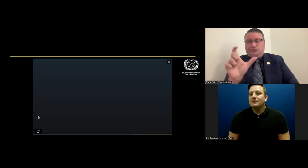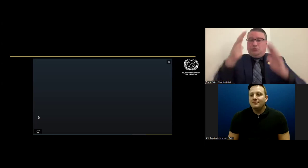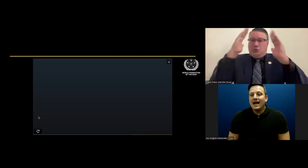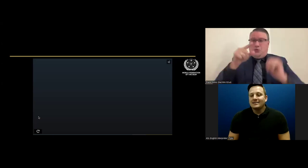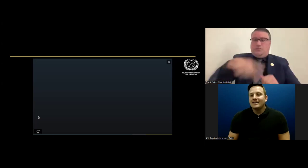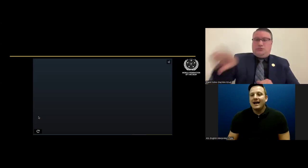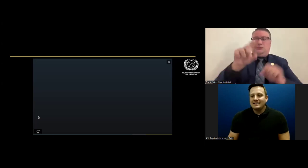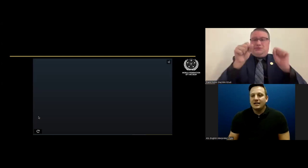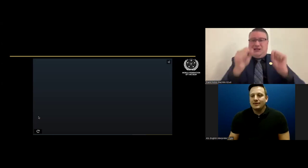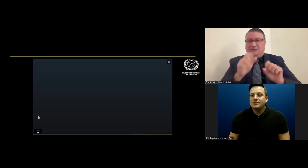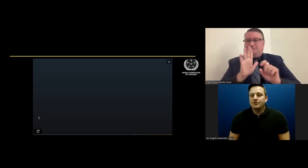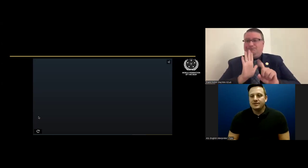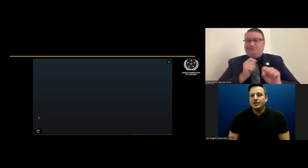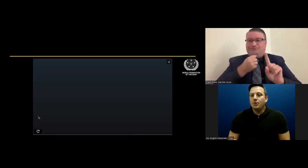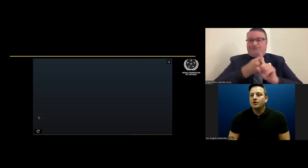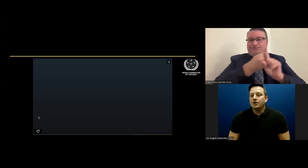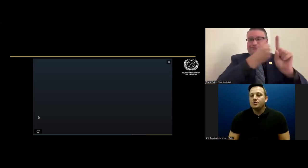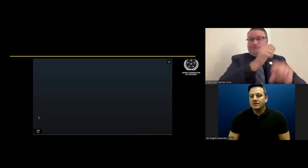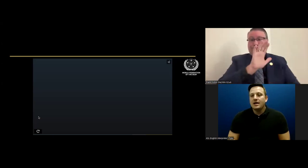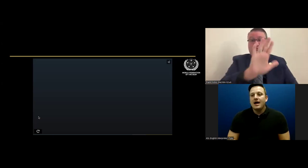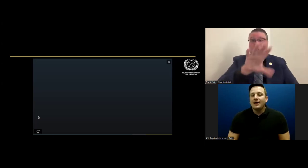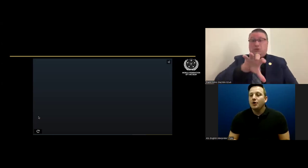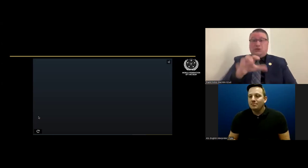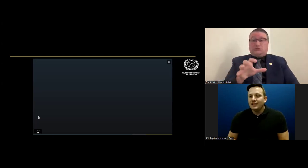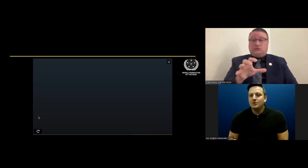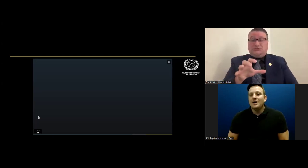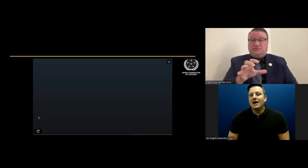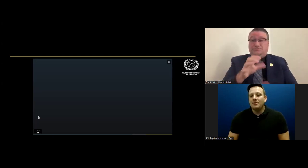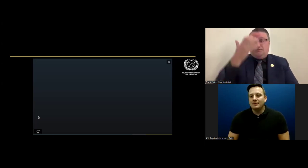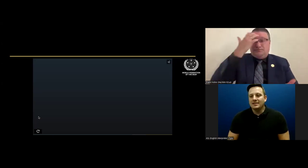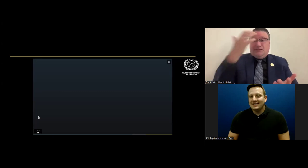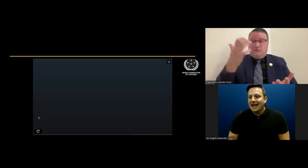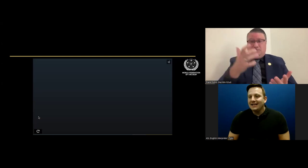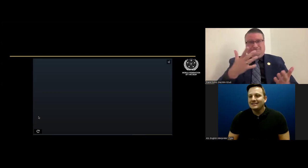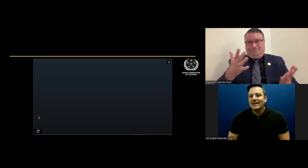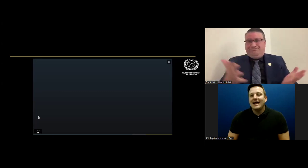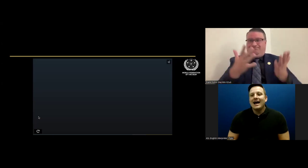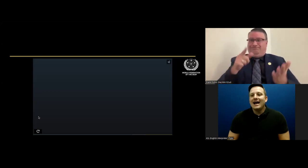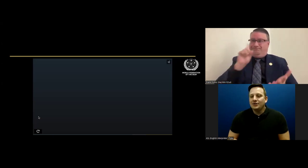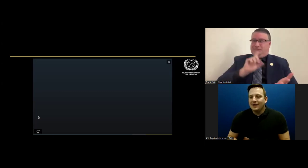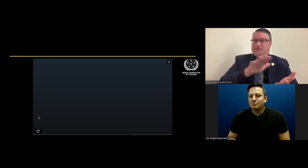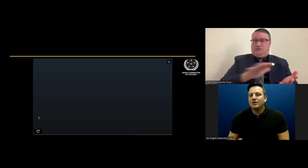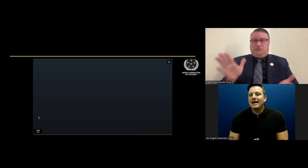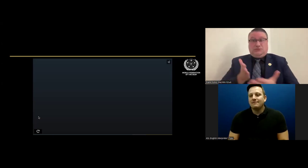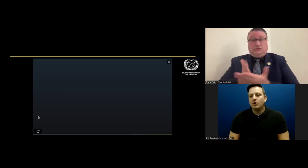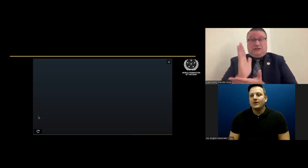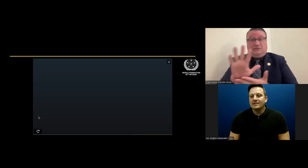of that declaration, there's a QR code. I hope that you will be able to scan it and you can bring that forward